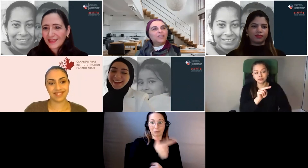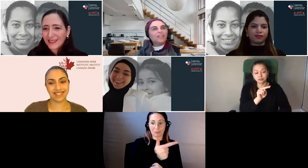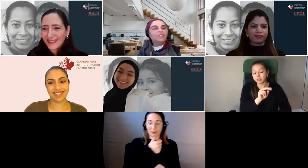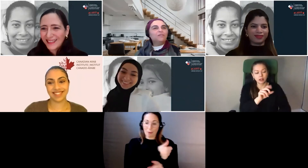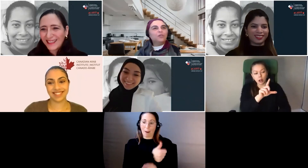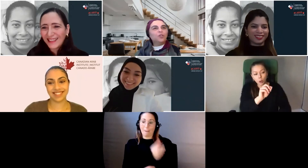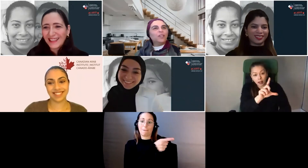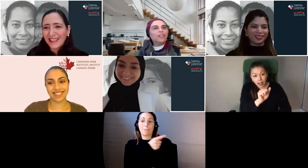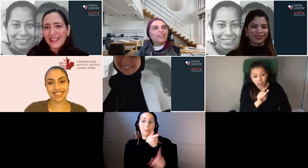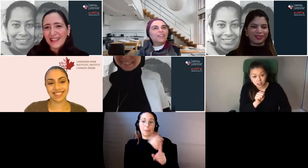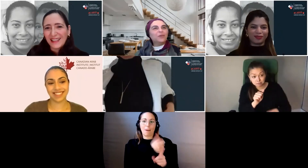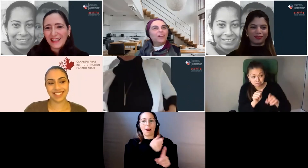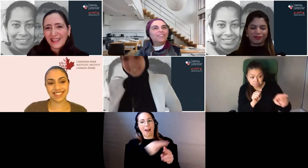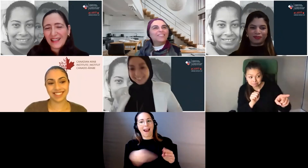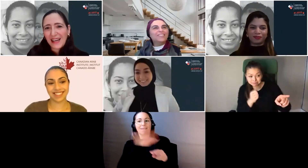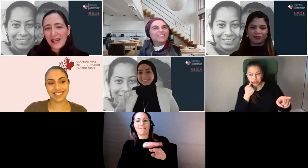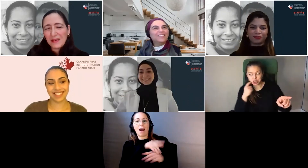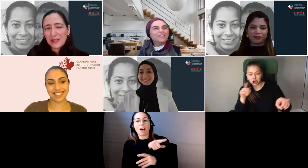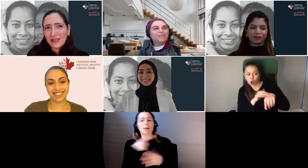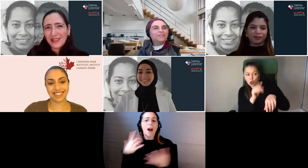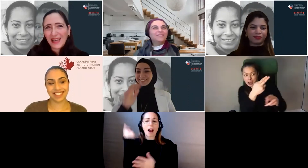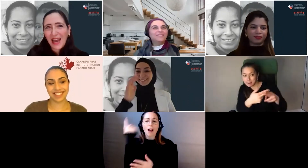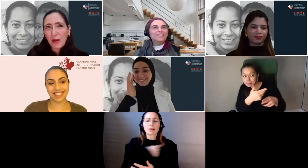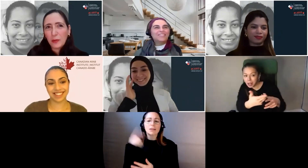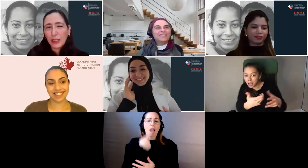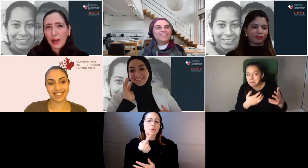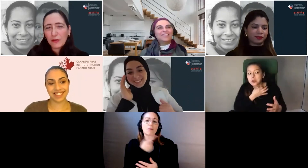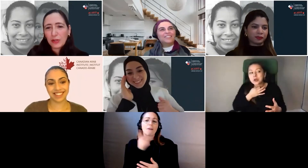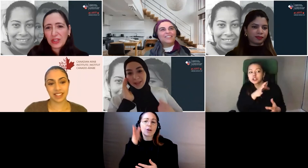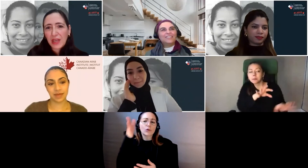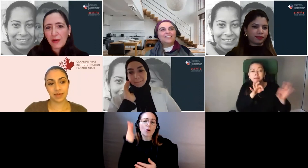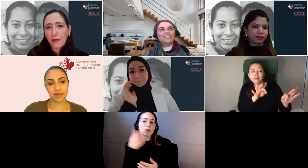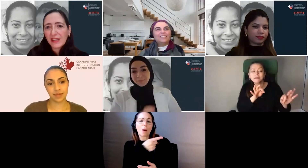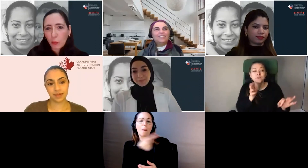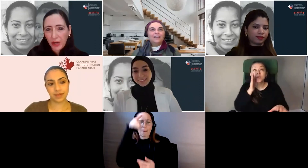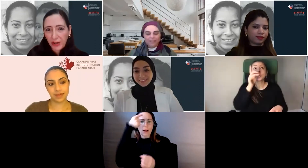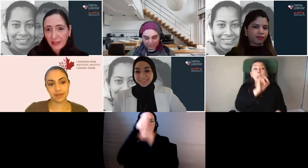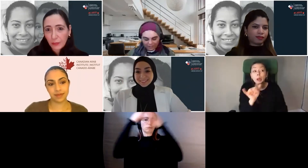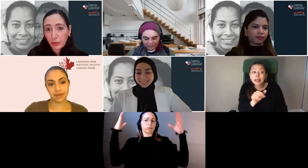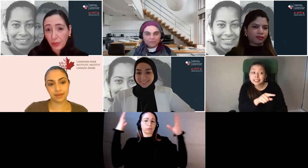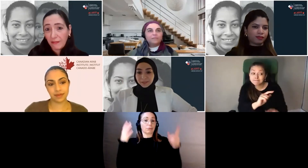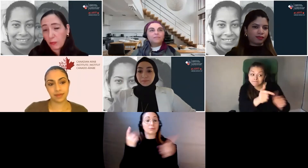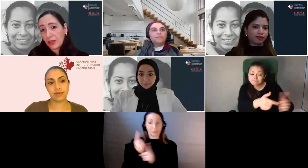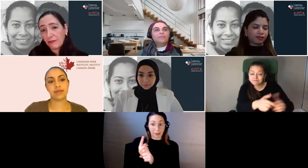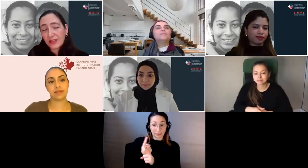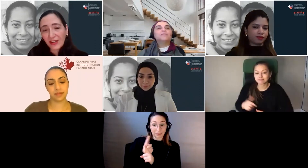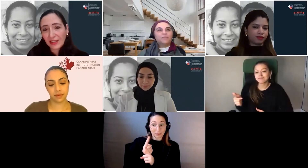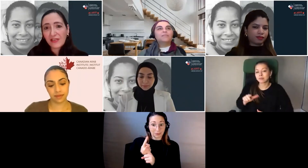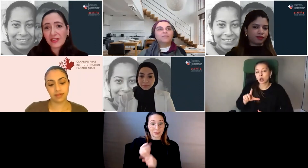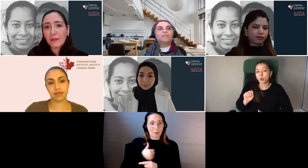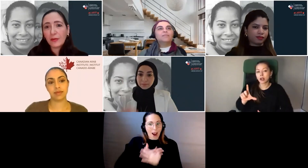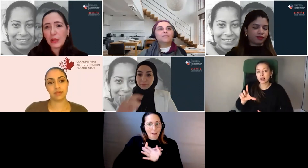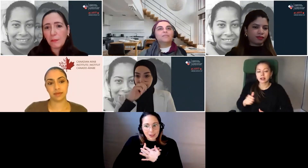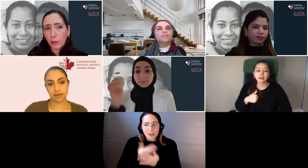What's the ideal future looking like at your end? Absolutely. I would love to see raise awareness, which we have been working for